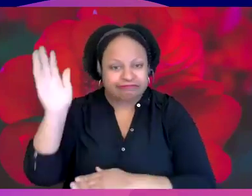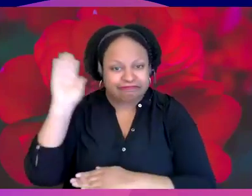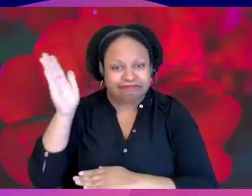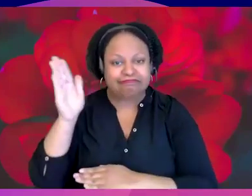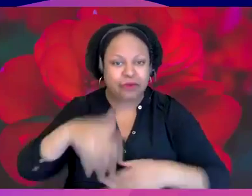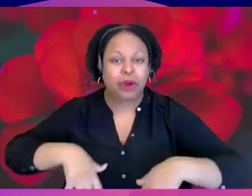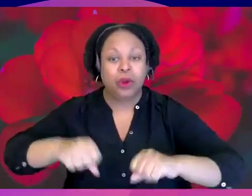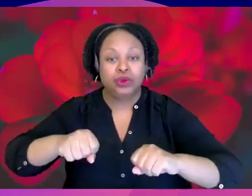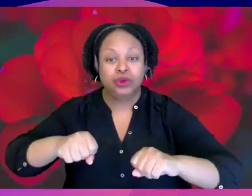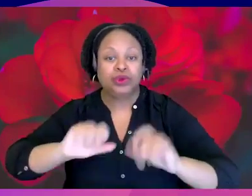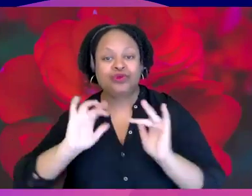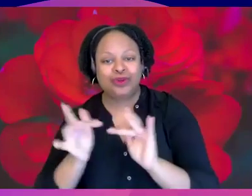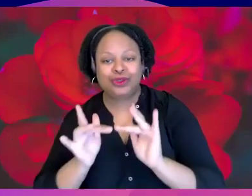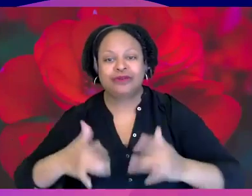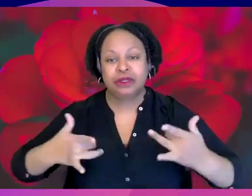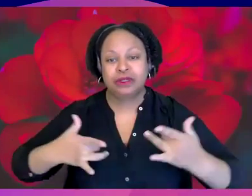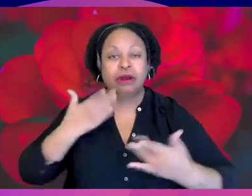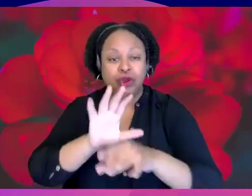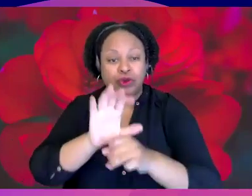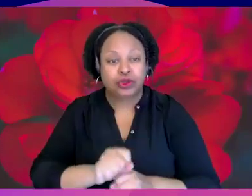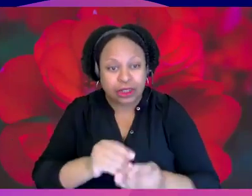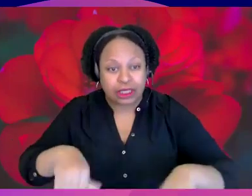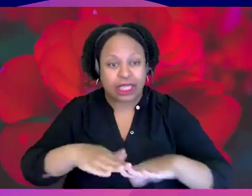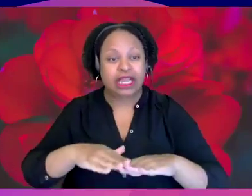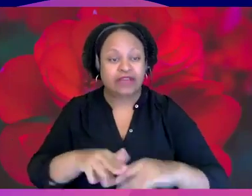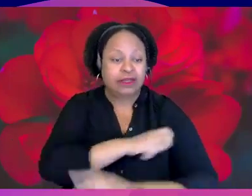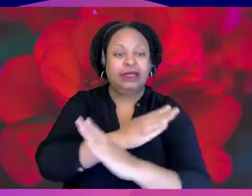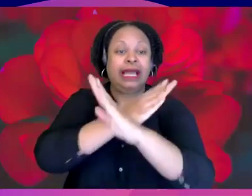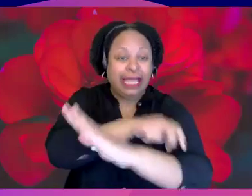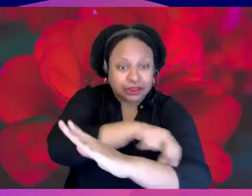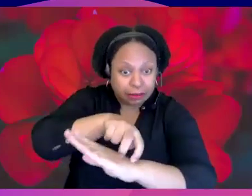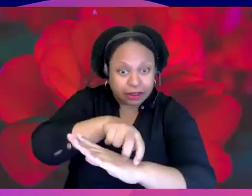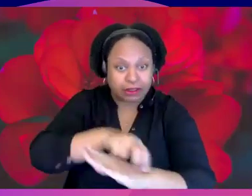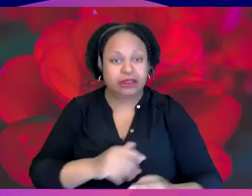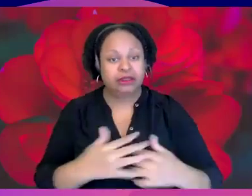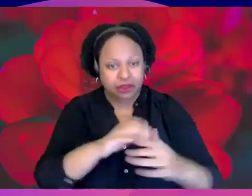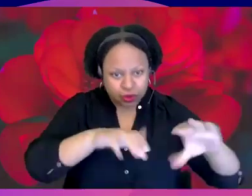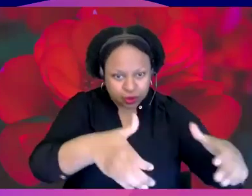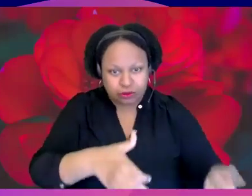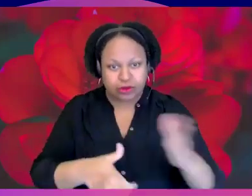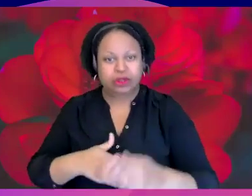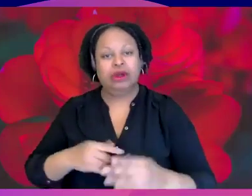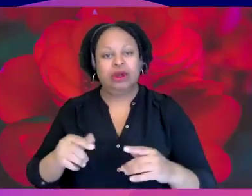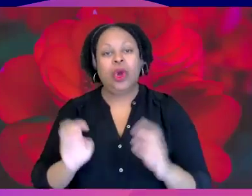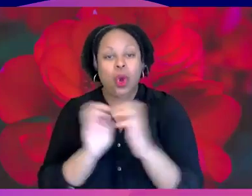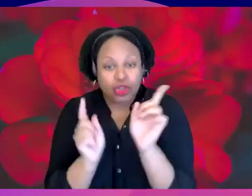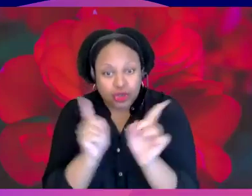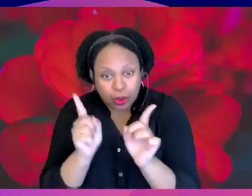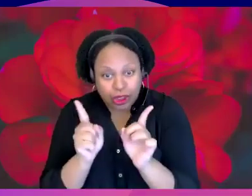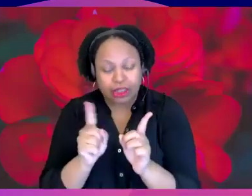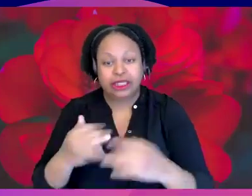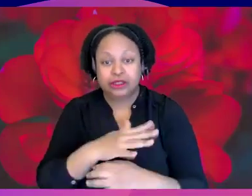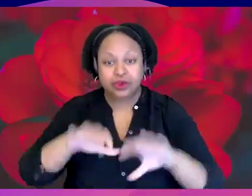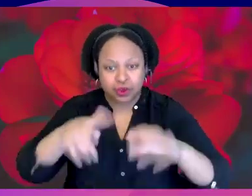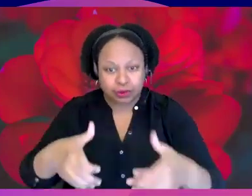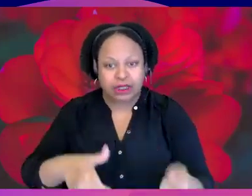speaking, and hosting this virtual event on the traditional lands of the Anishinaabe, Haudenosaunee, Lenampewak, and